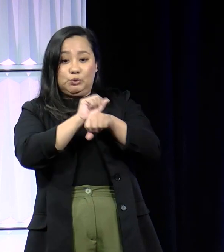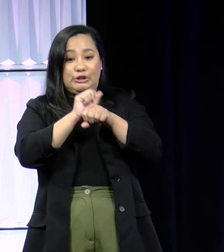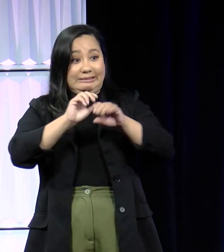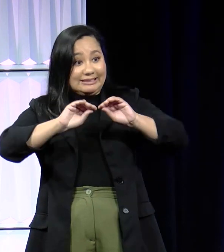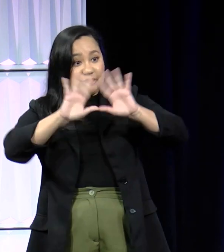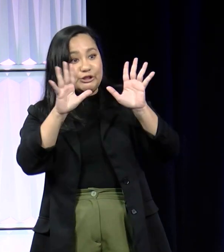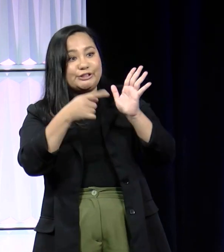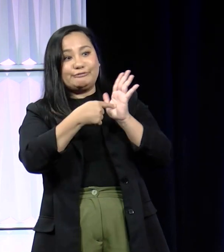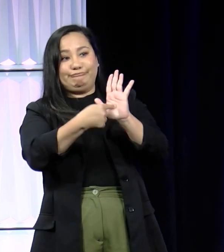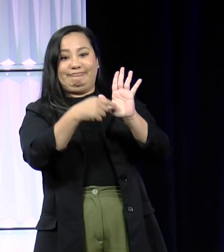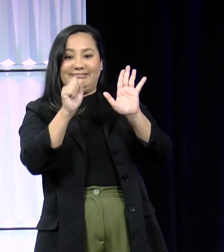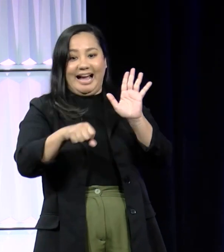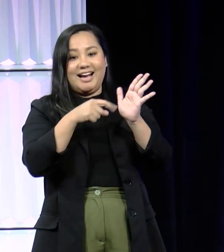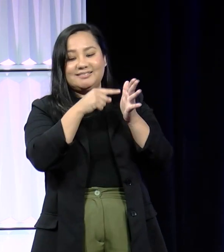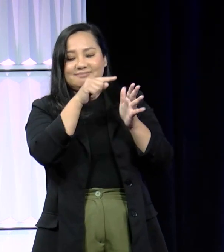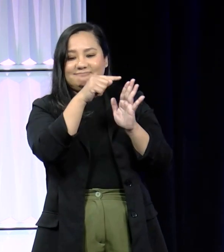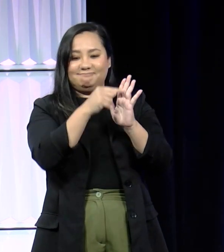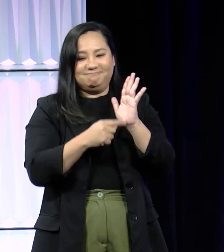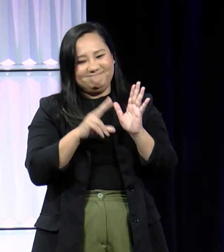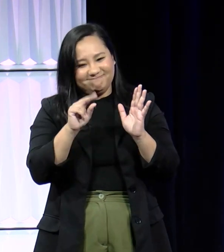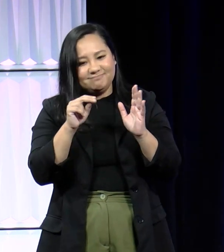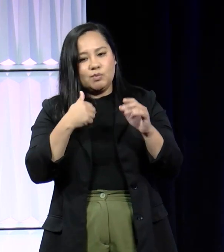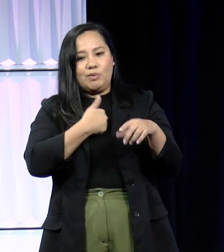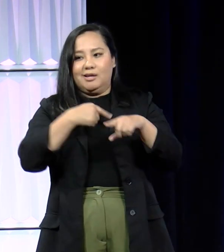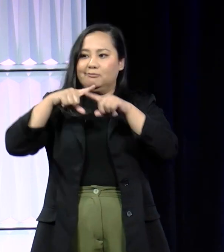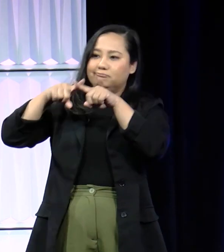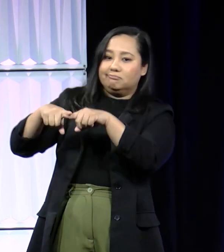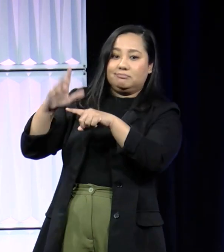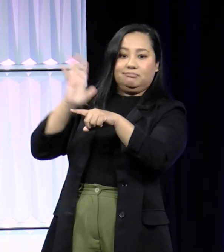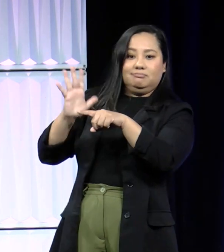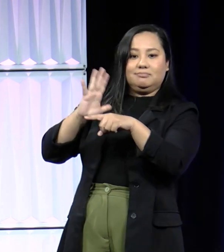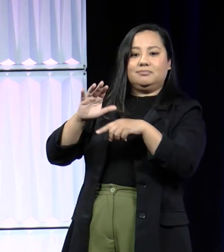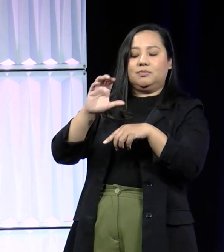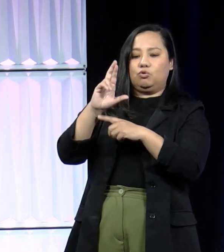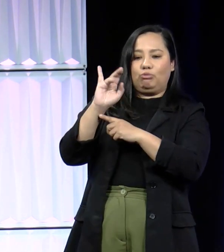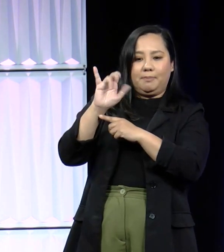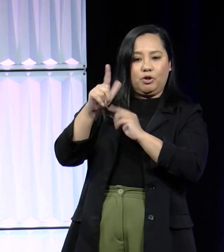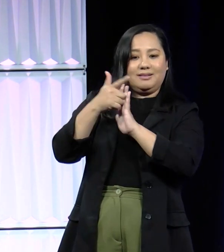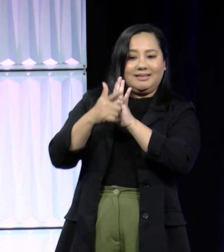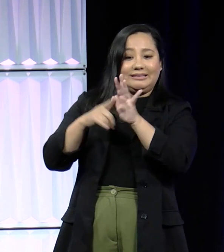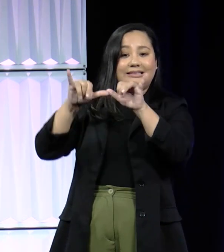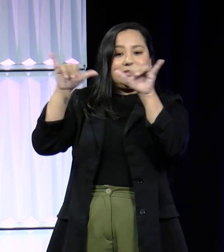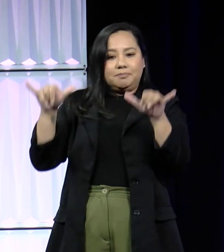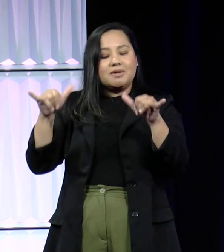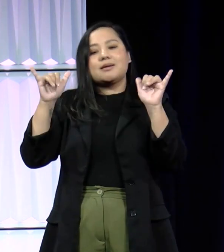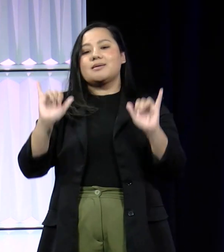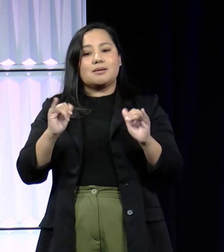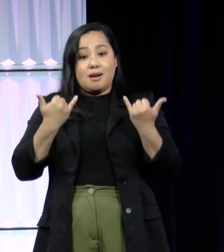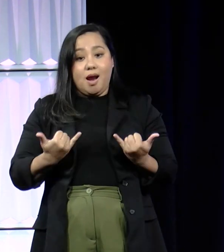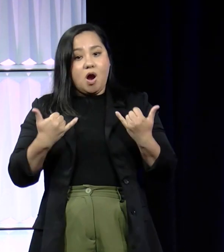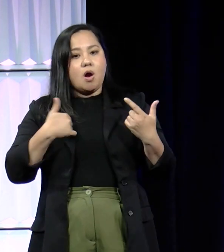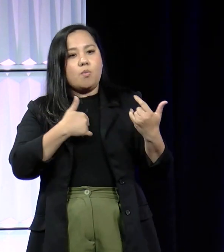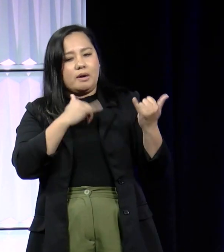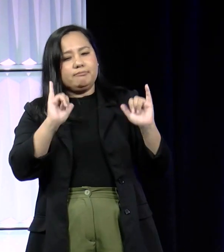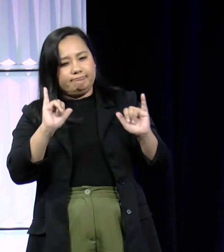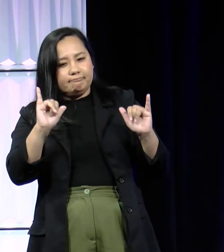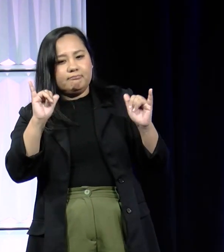on the criminal legal system has now allowed us to explore possibilities outside of